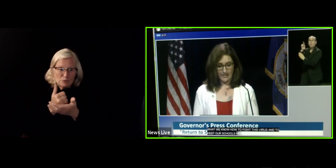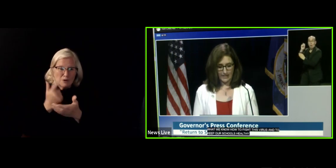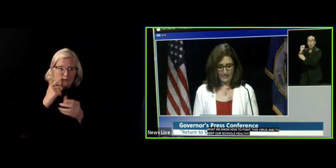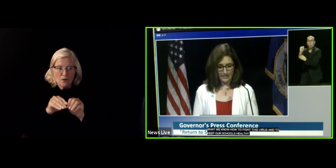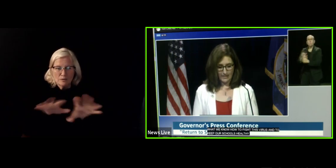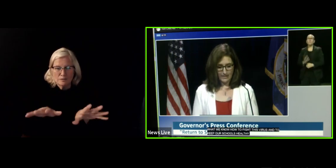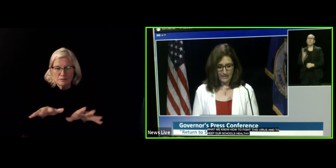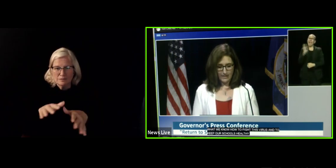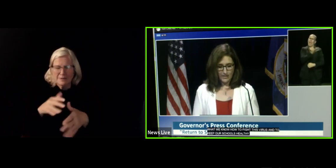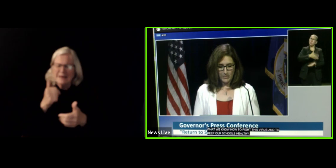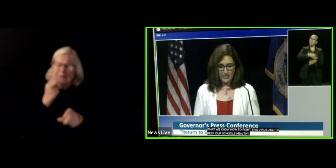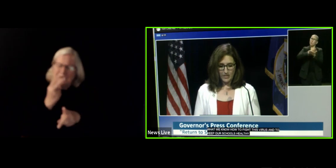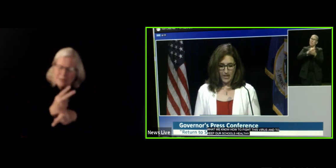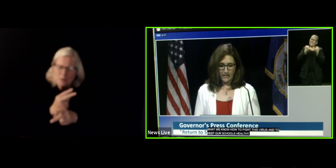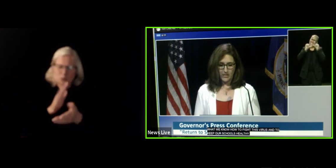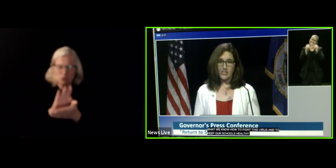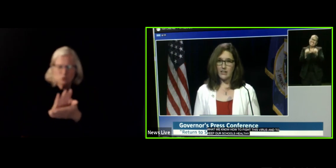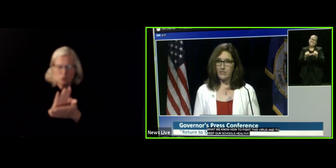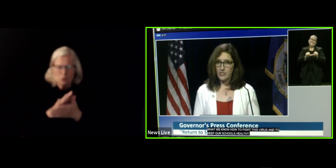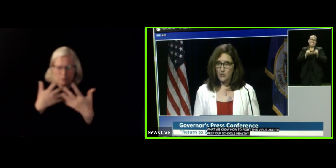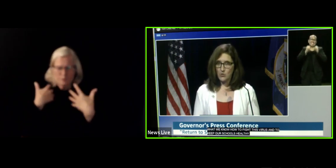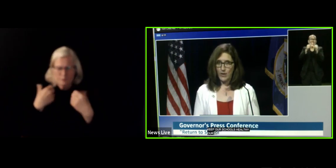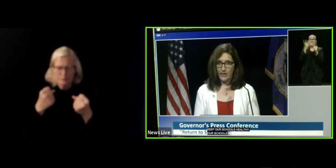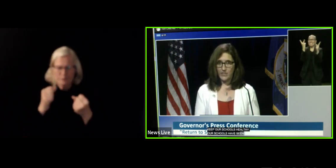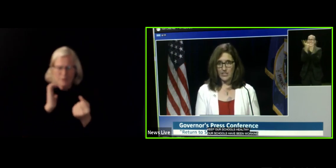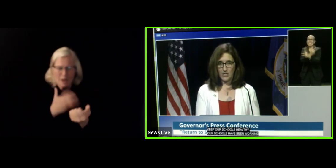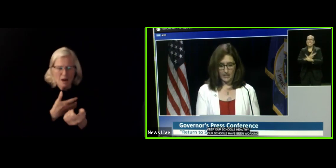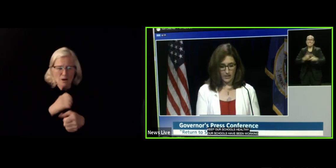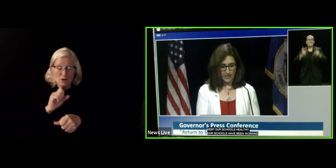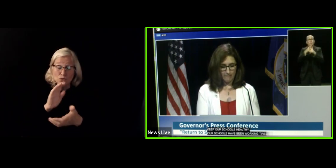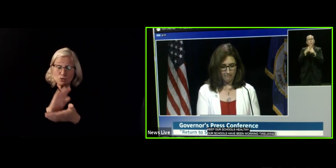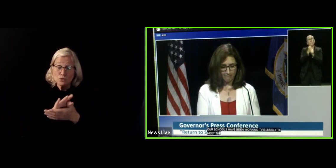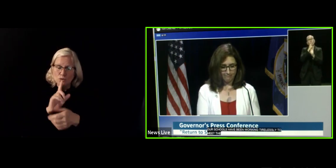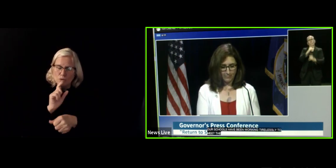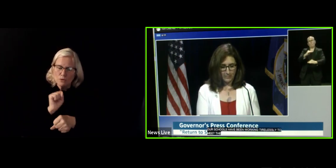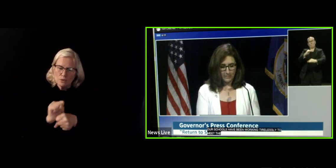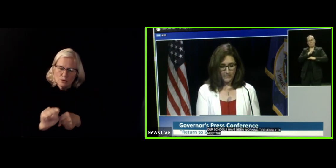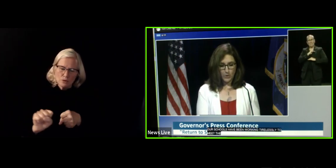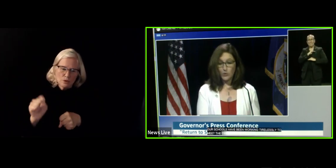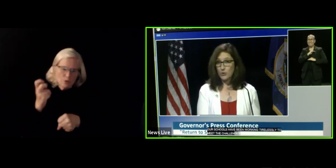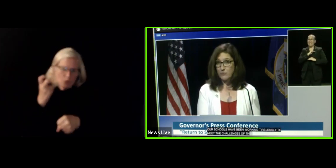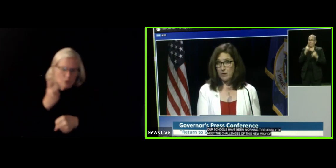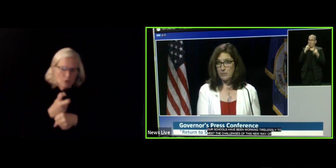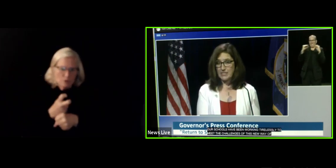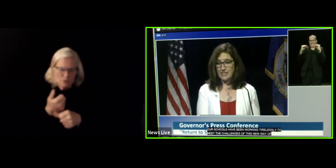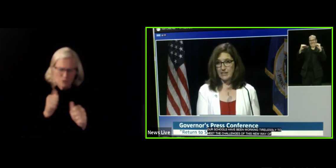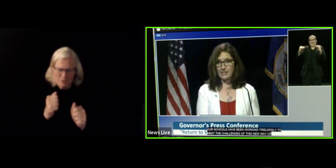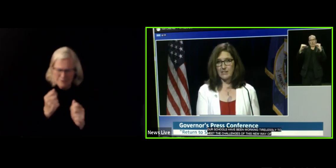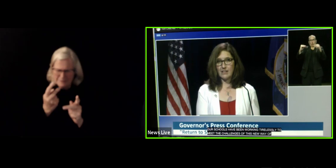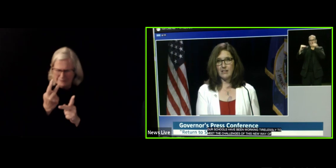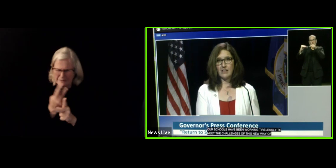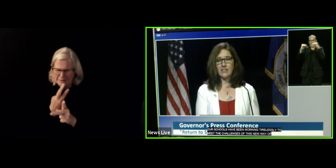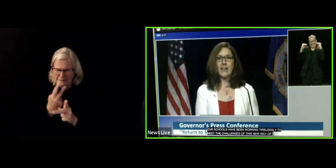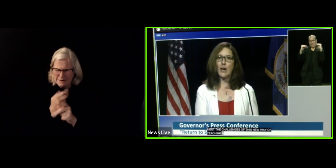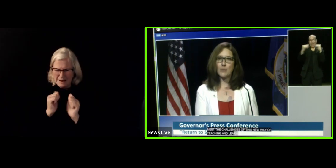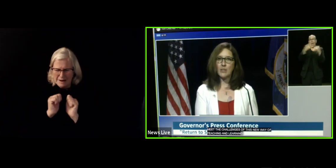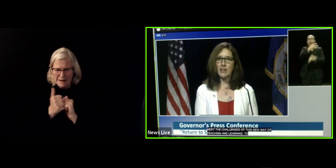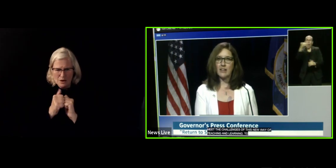tirelessly to meet the challenges of this new way of teaching and learning, to learn from our mistakes,